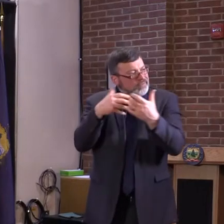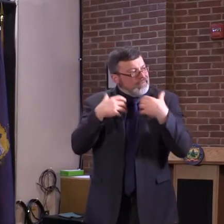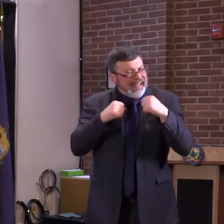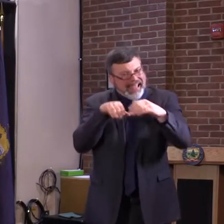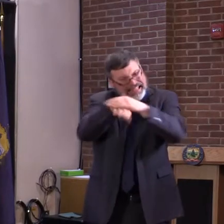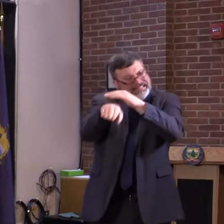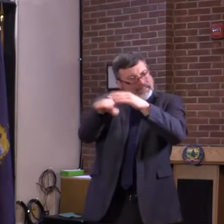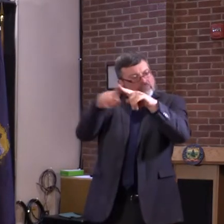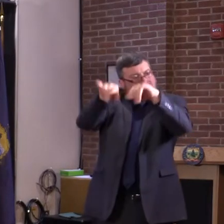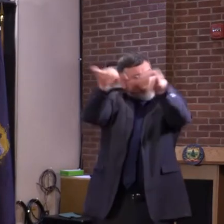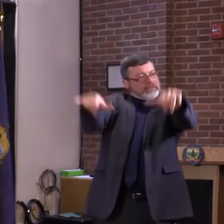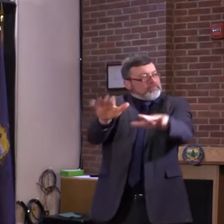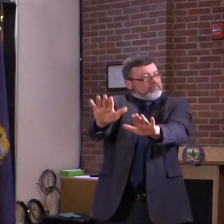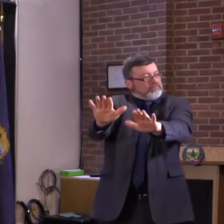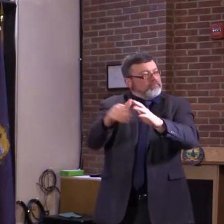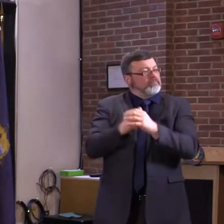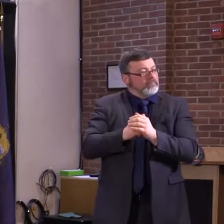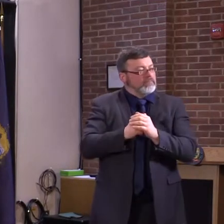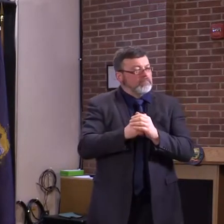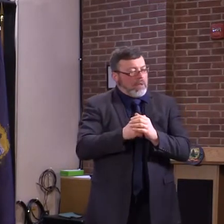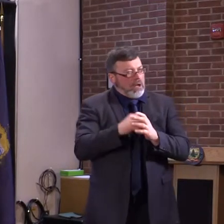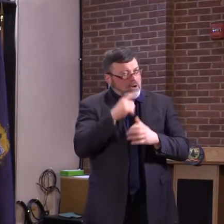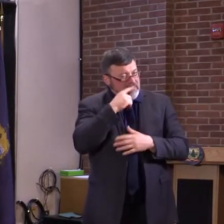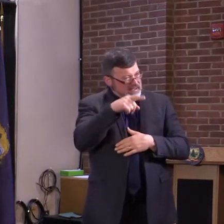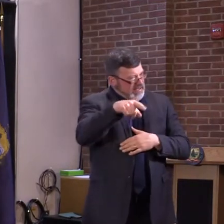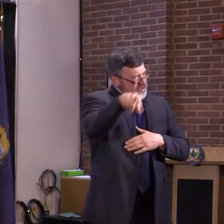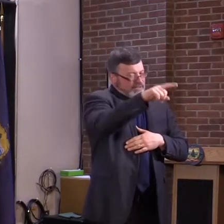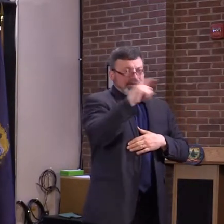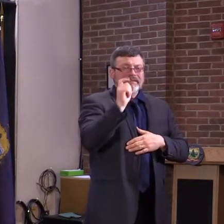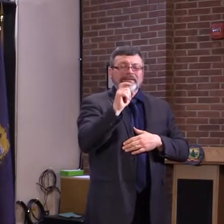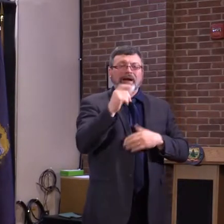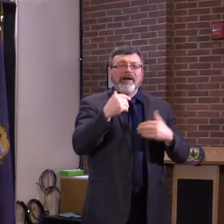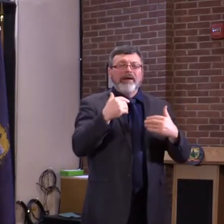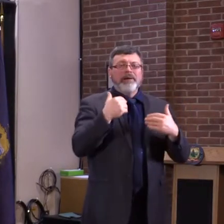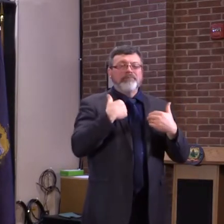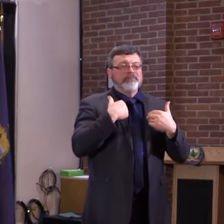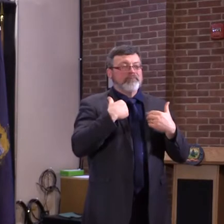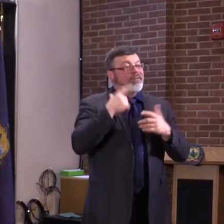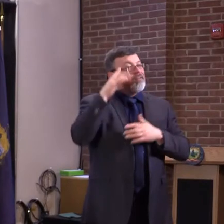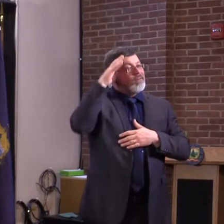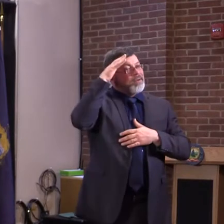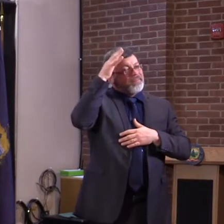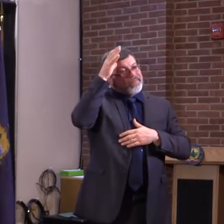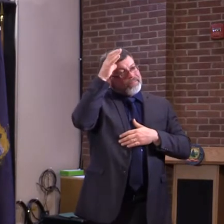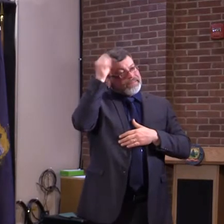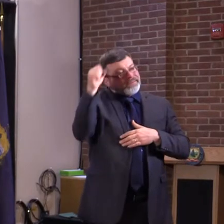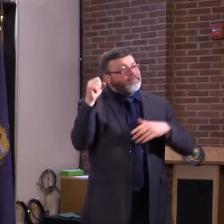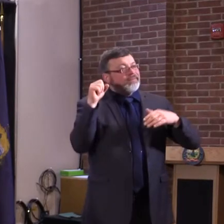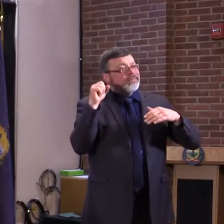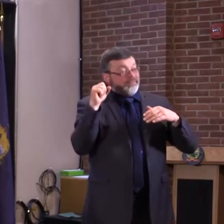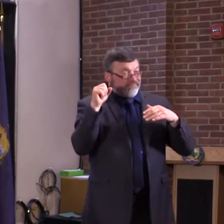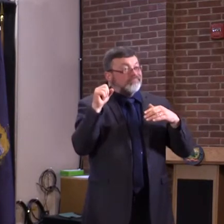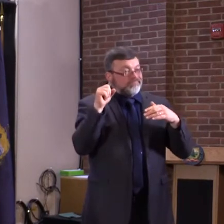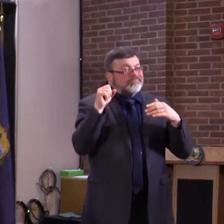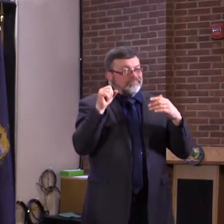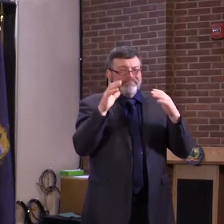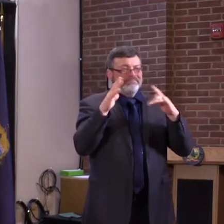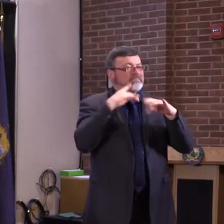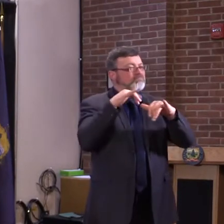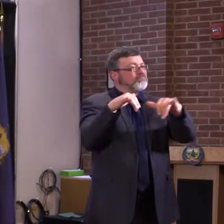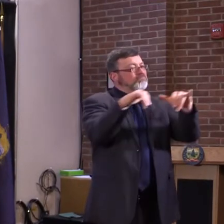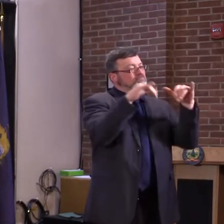or protections against the virus make sense for them. Weighing the risks depends on their own